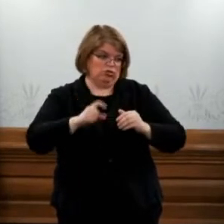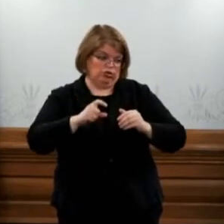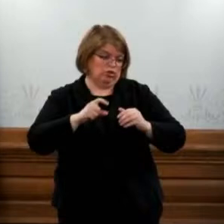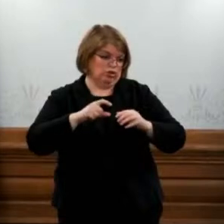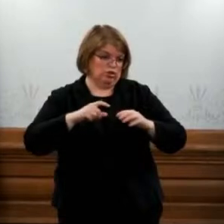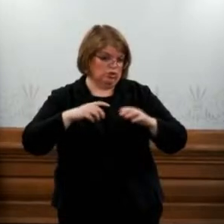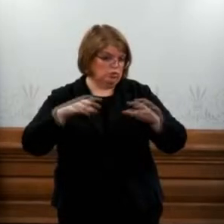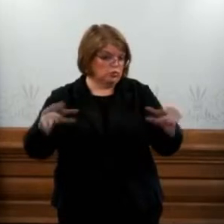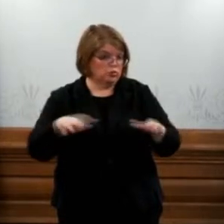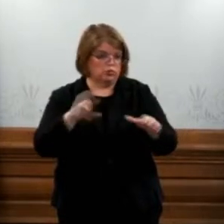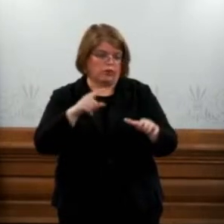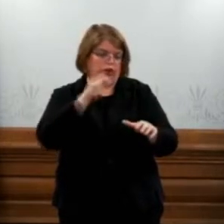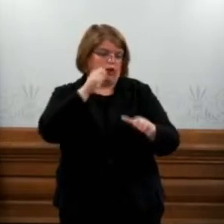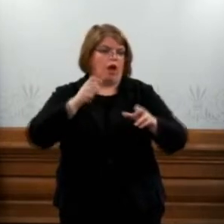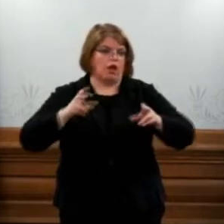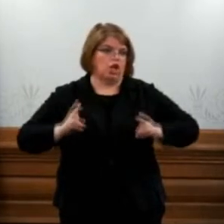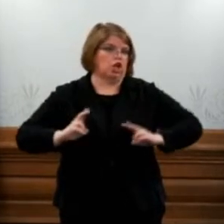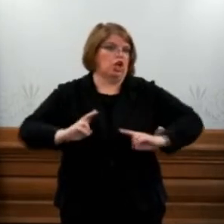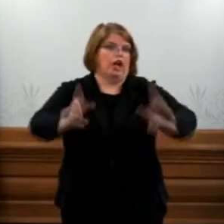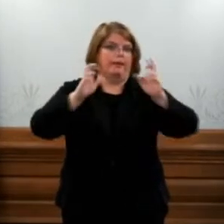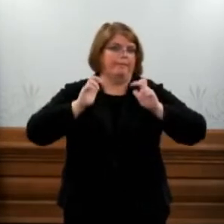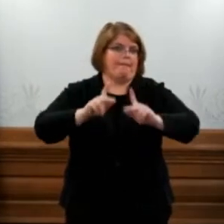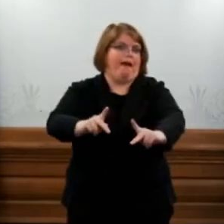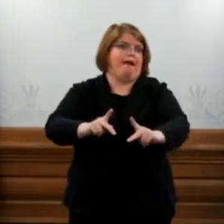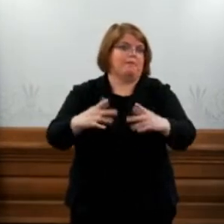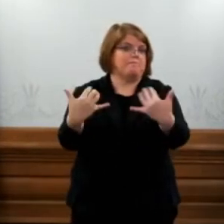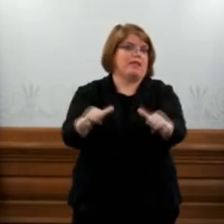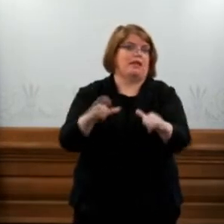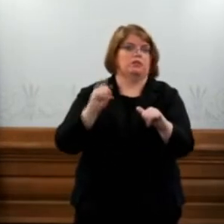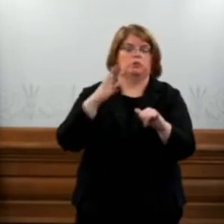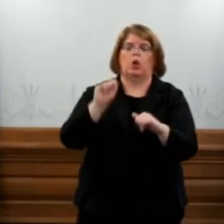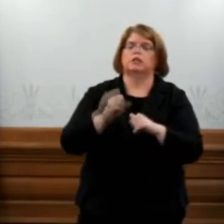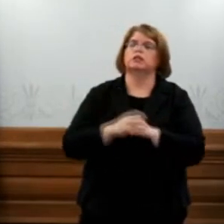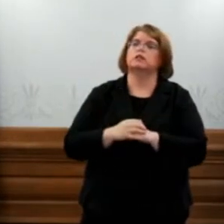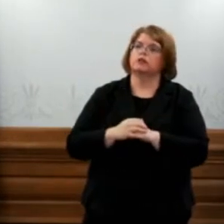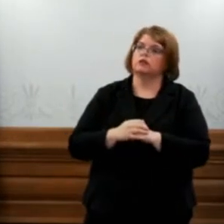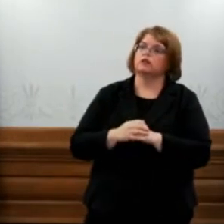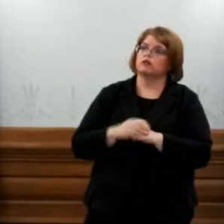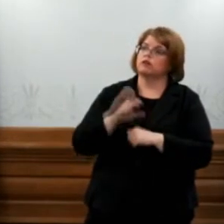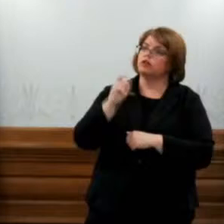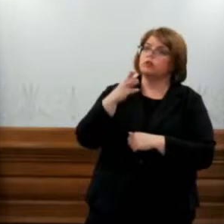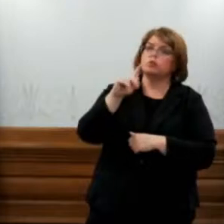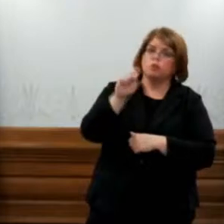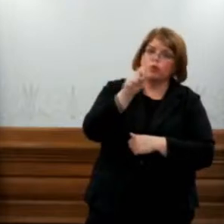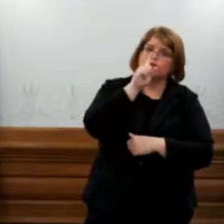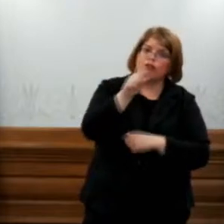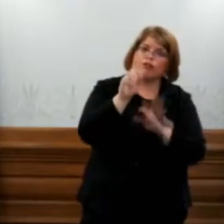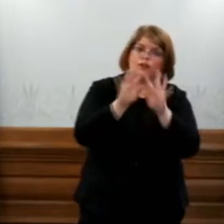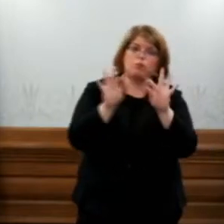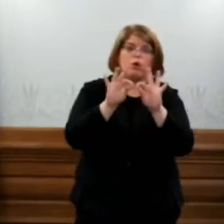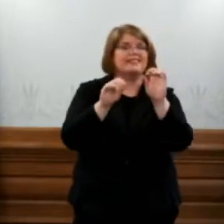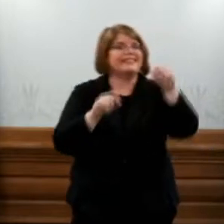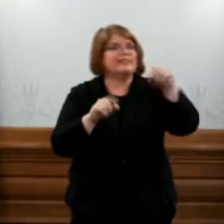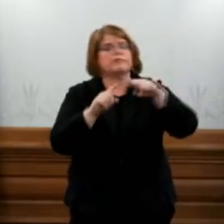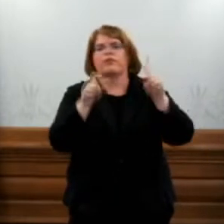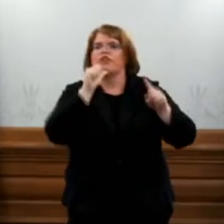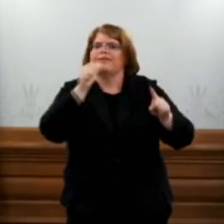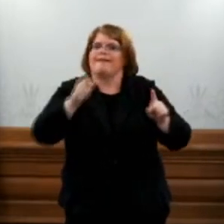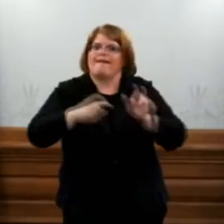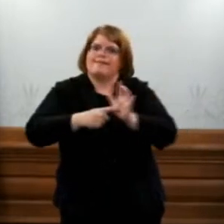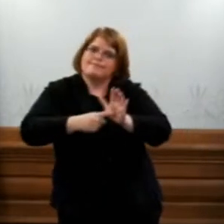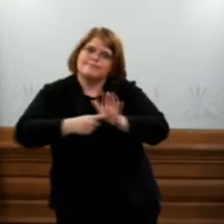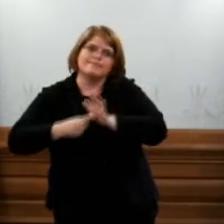question. As Dr. Norman stated, sports are very important, but they aren't essential. So we know that they are important